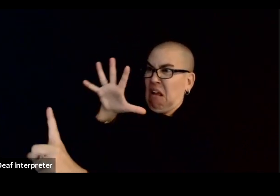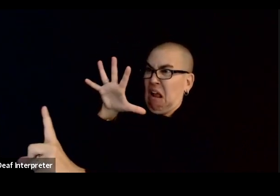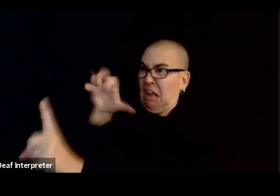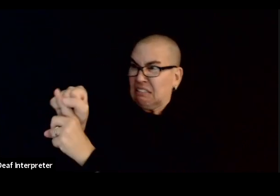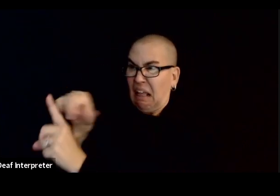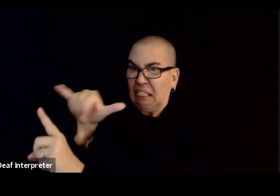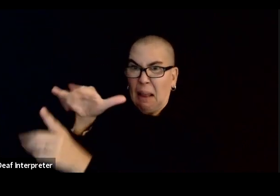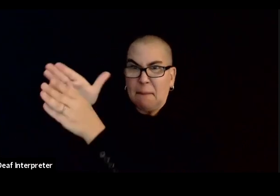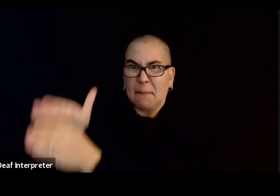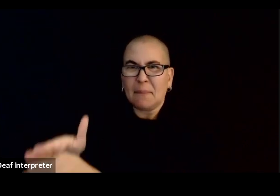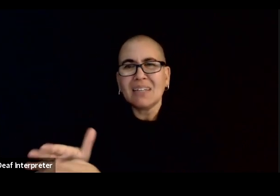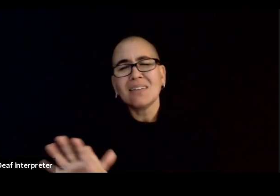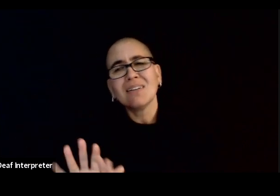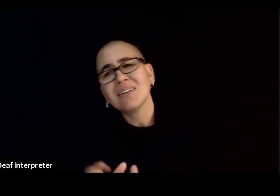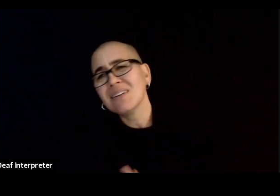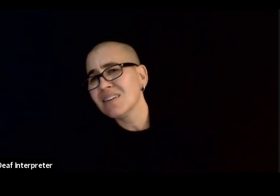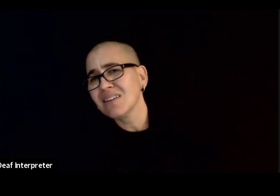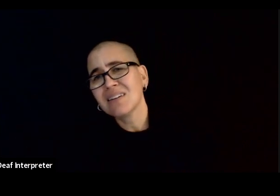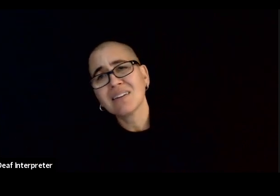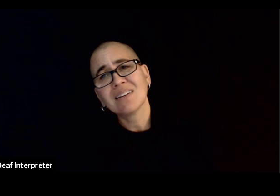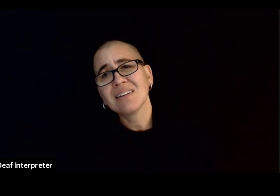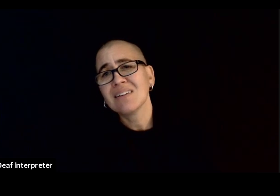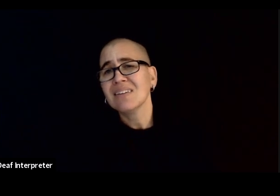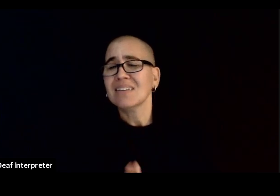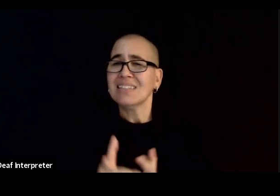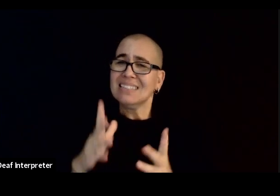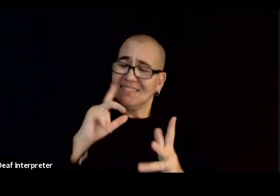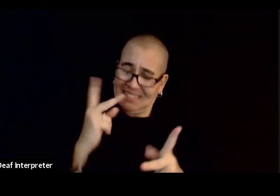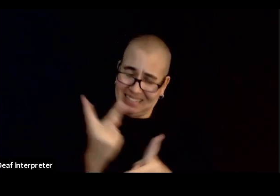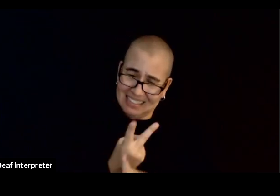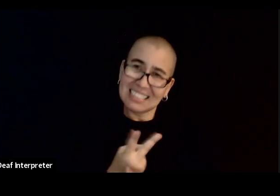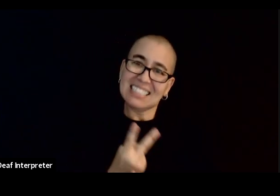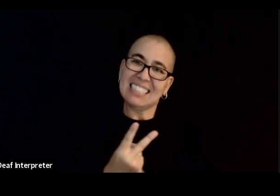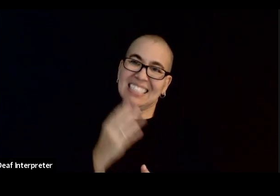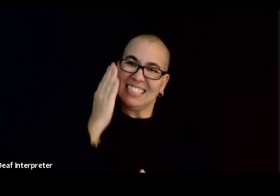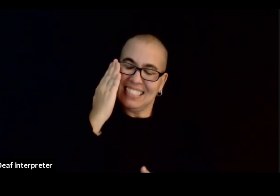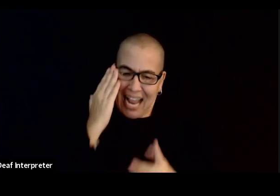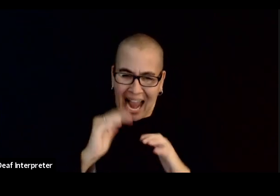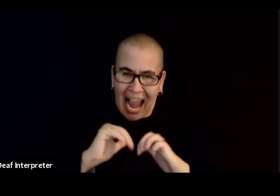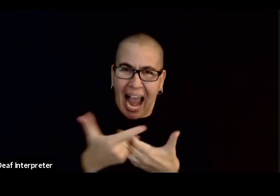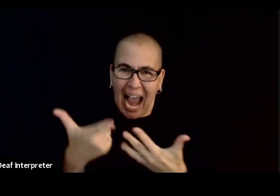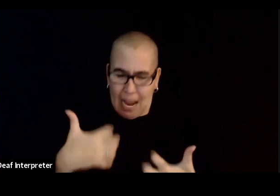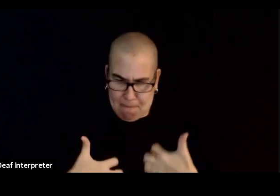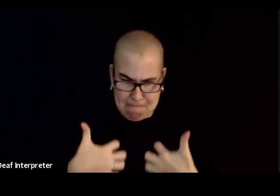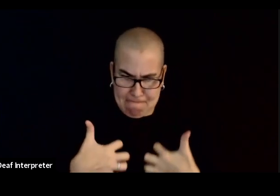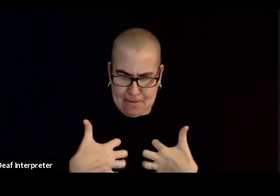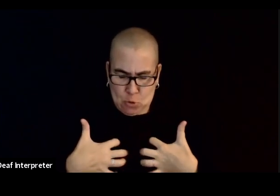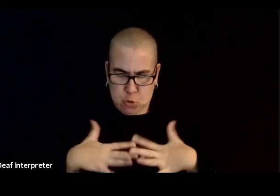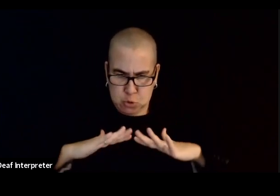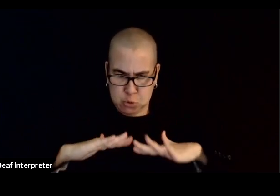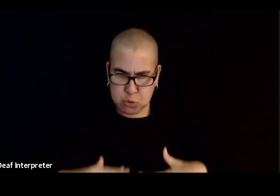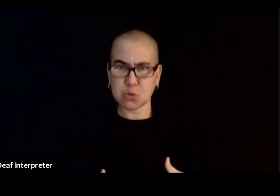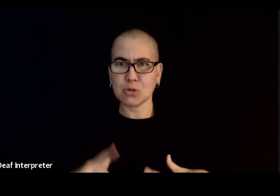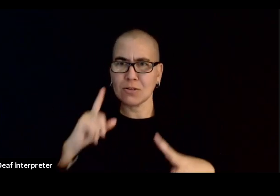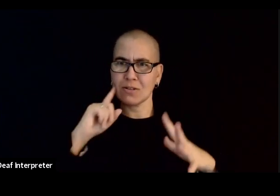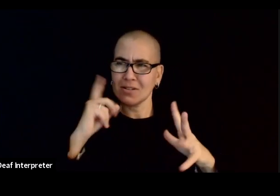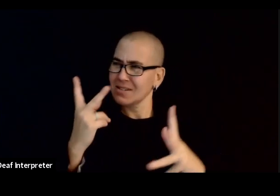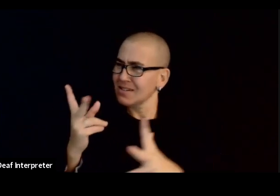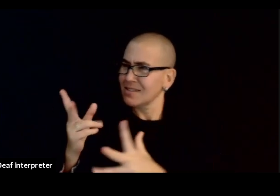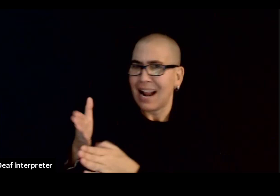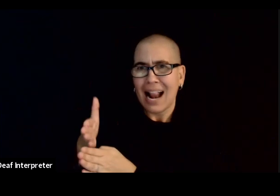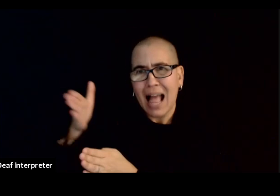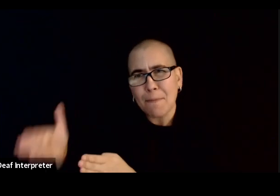neighbors and care for our fellow citizens. I think that is the bigger message here.